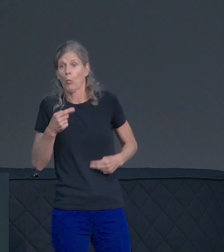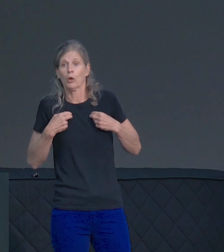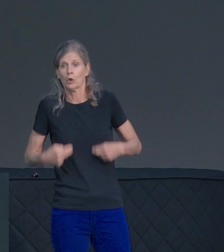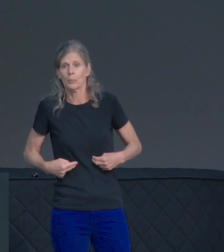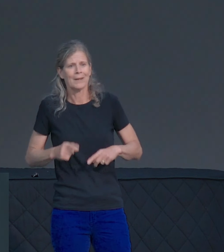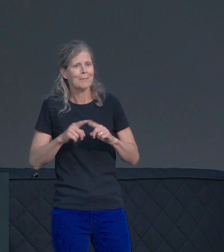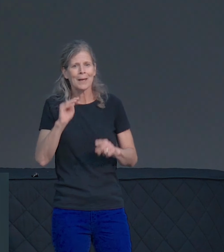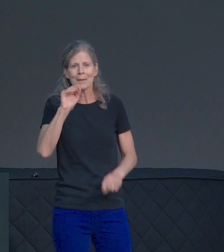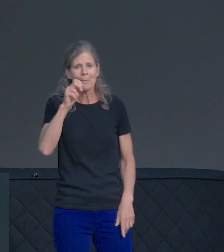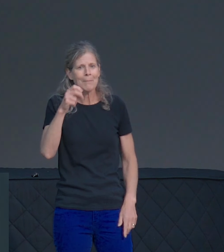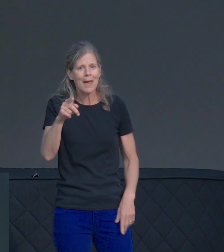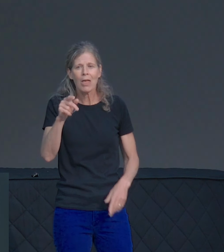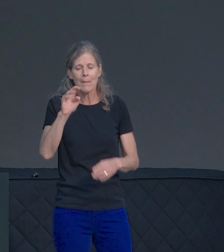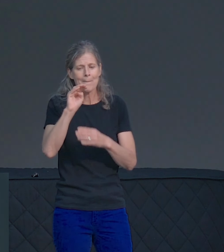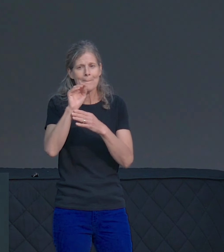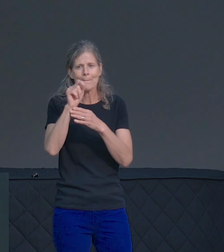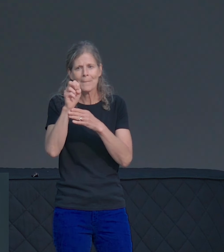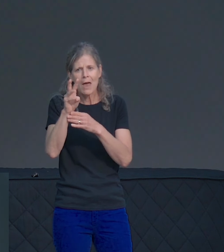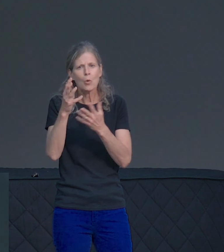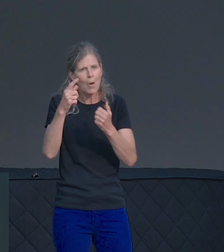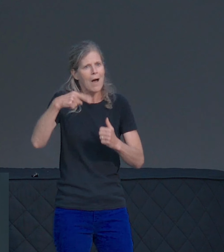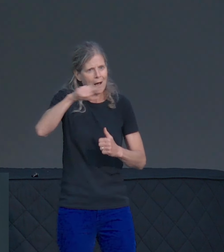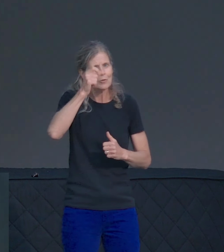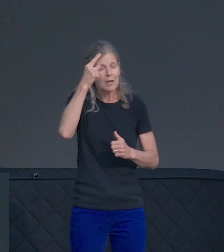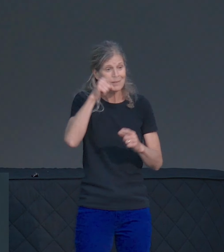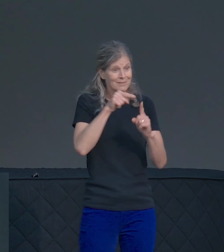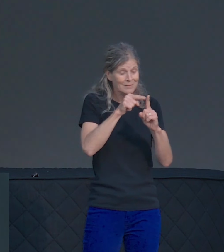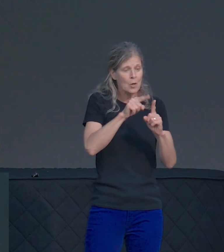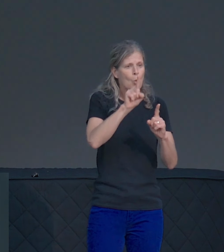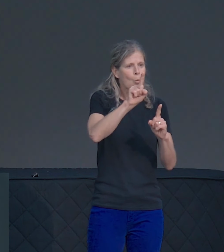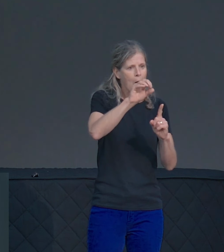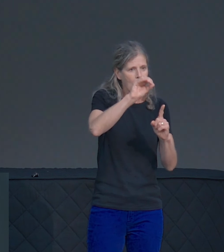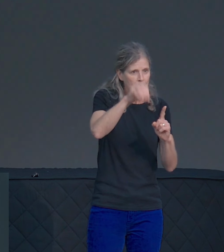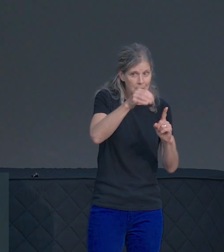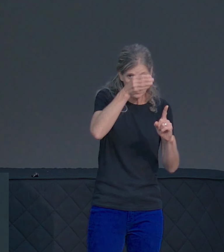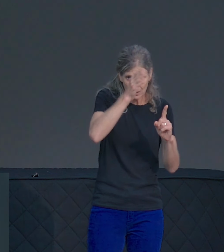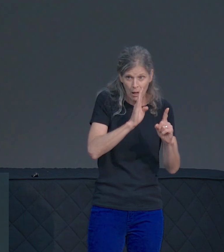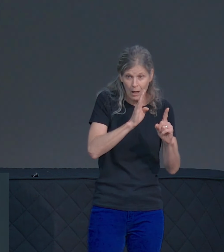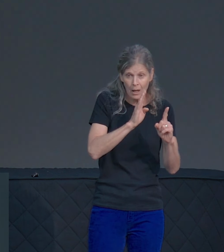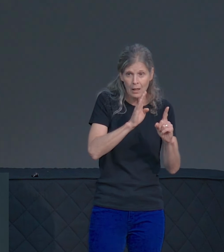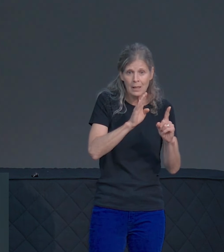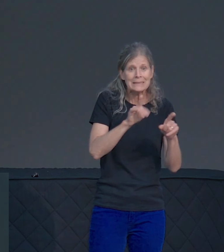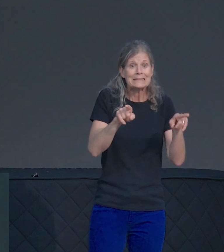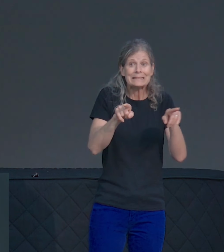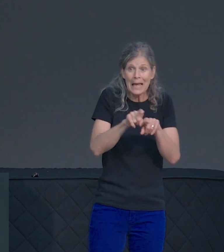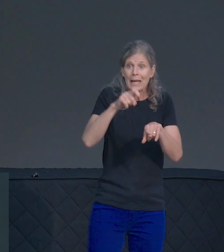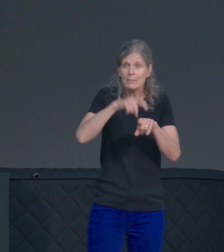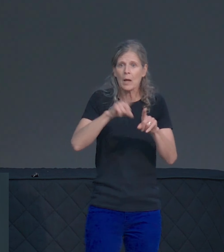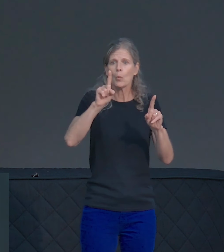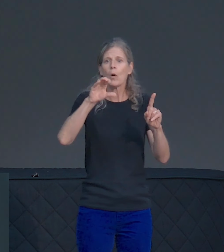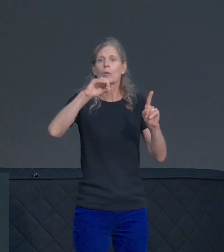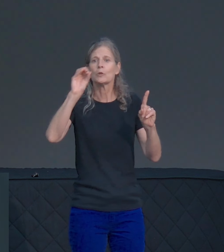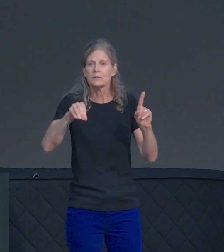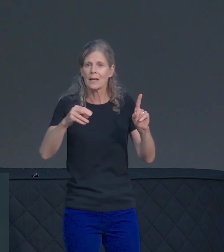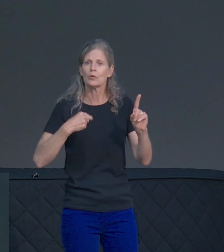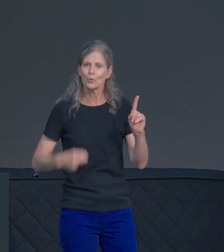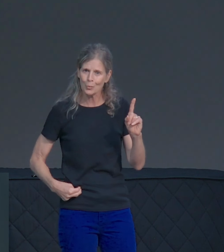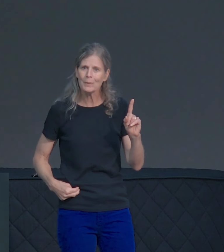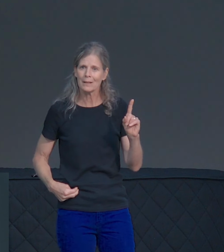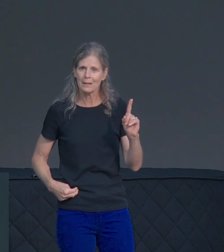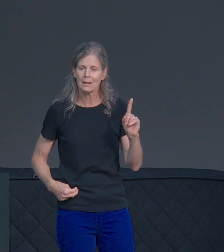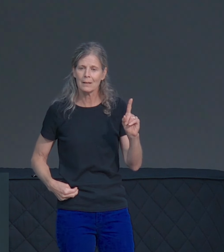Well, Matthew wants us to see that Jesus is 100% God, but at the same time, Jesus is